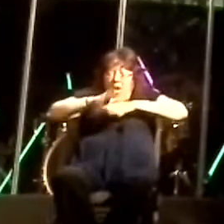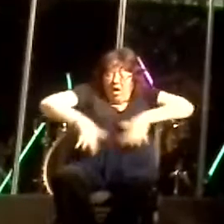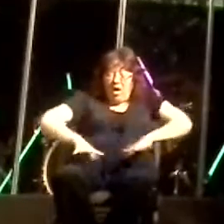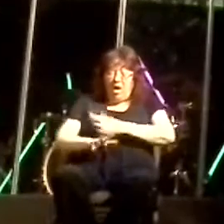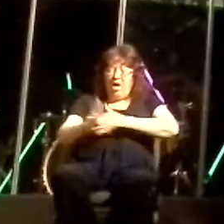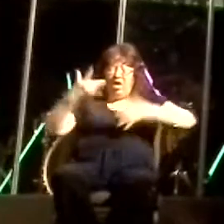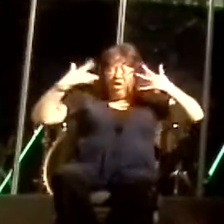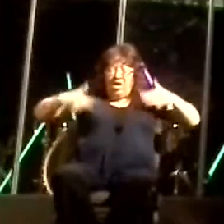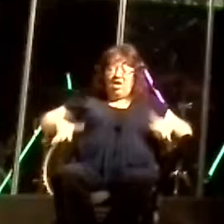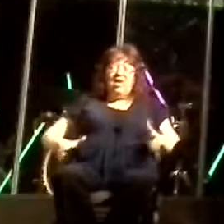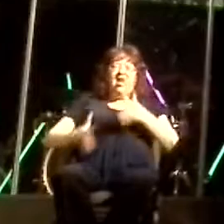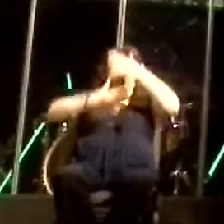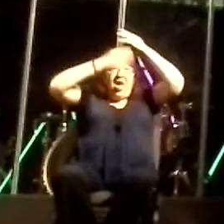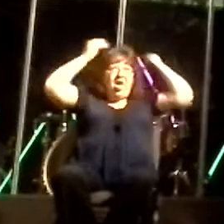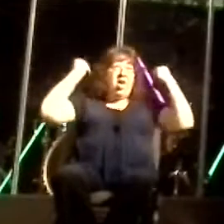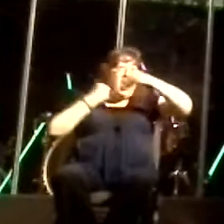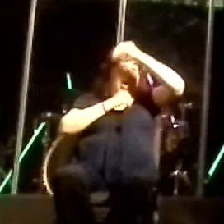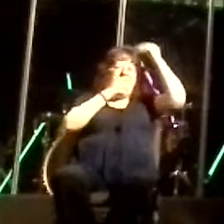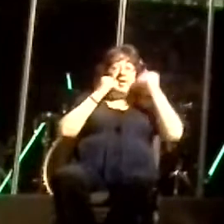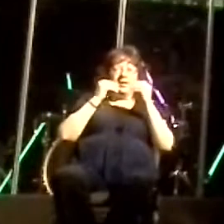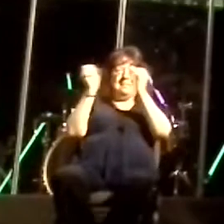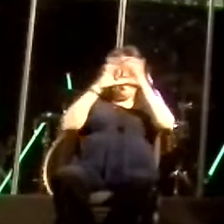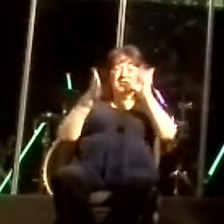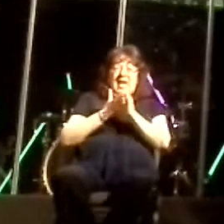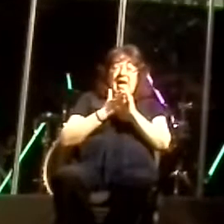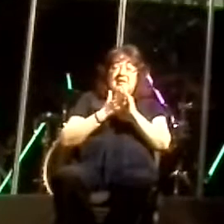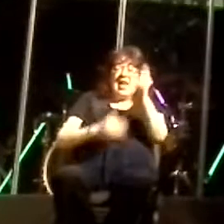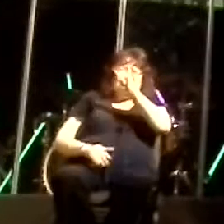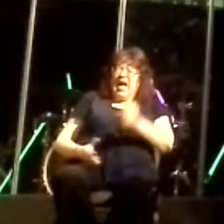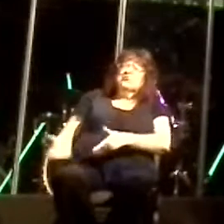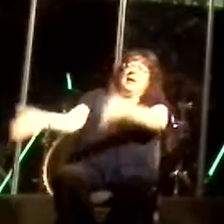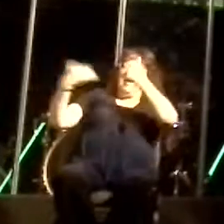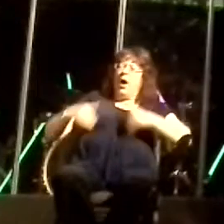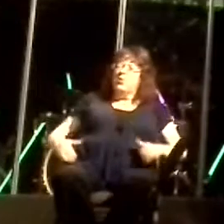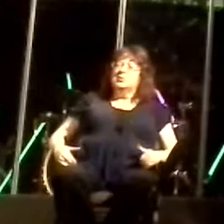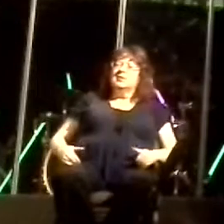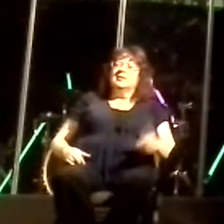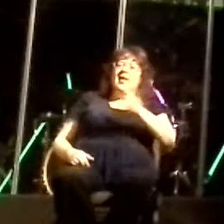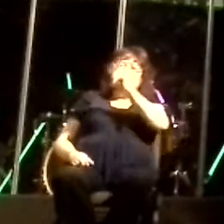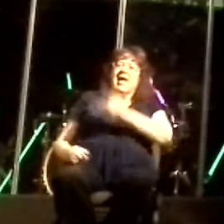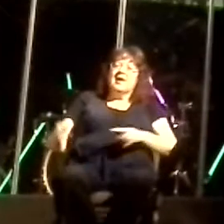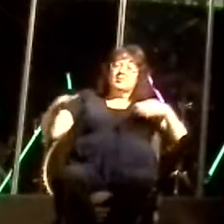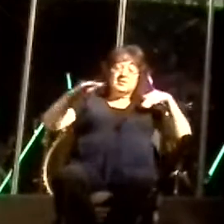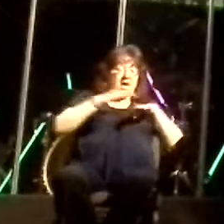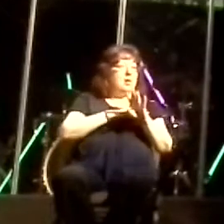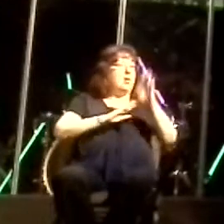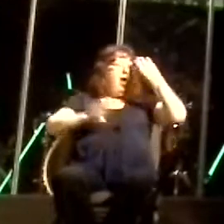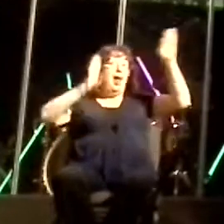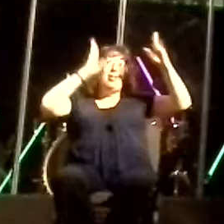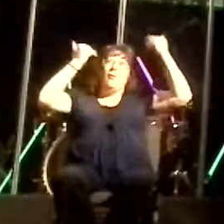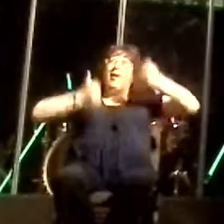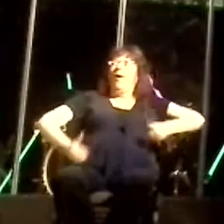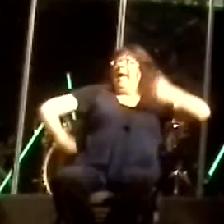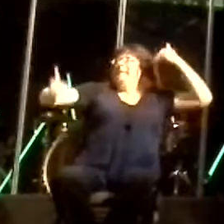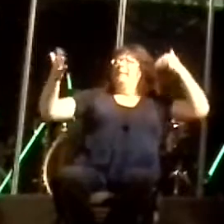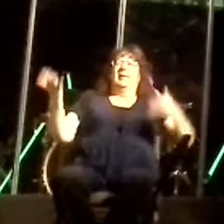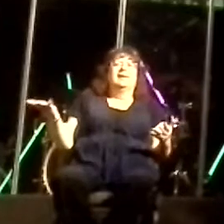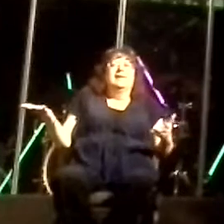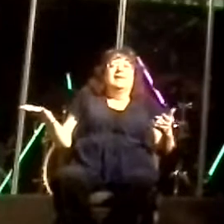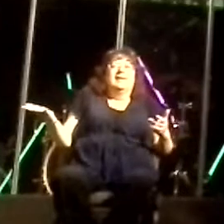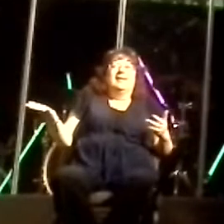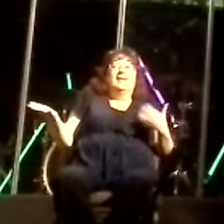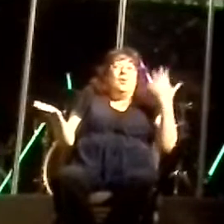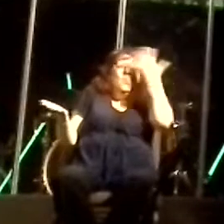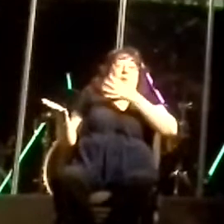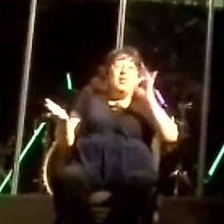cloth around his face. Can you picture the scene? Lazarus, come out! And Lazarus comes out of here. Hello, here I am. I mean, what was that